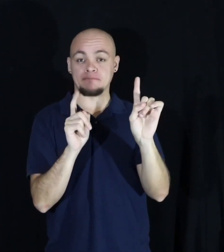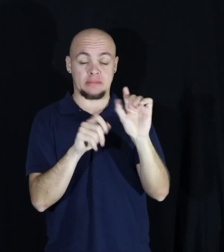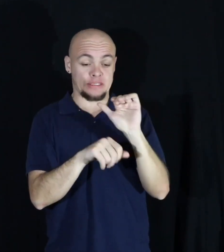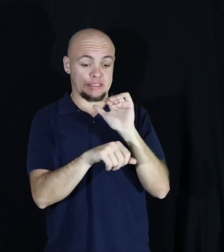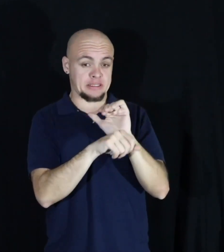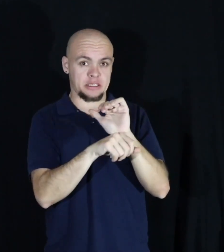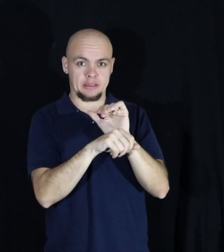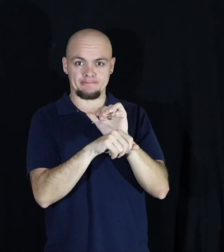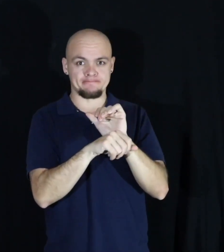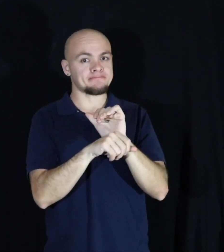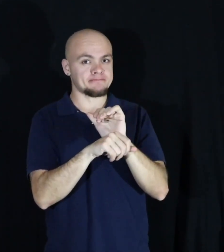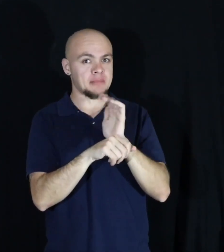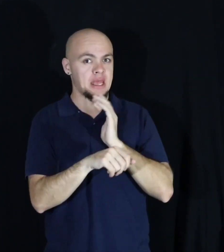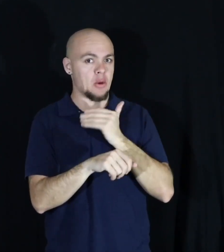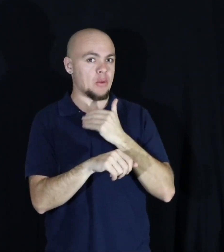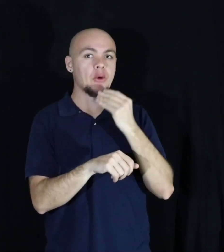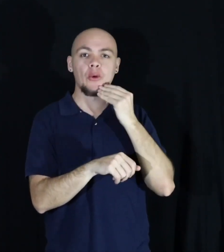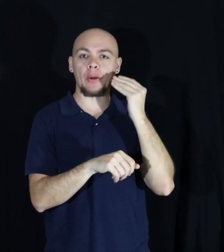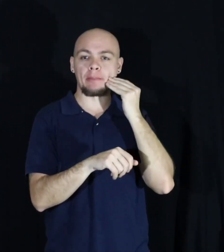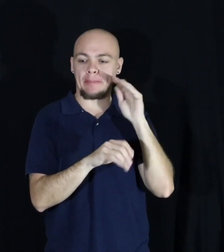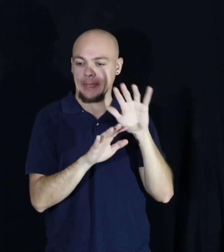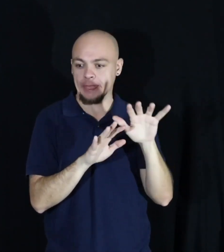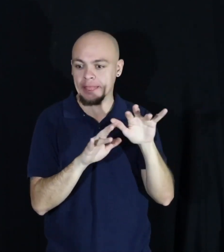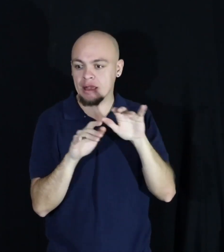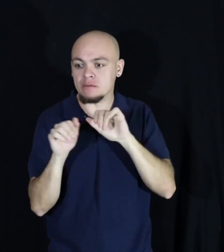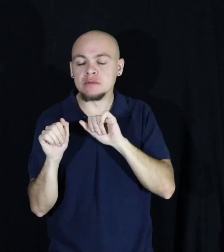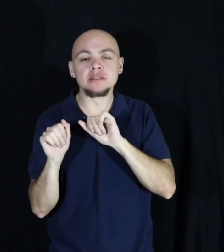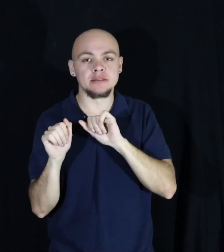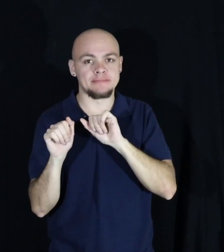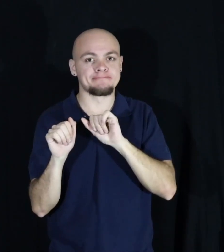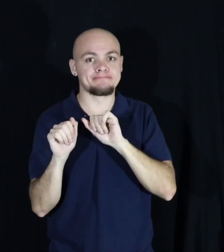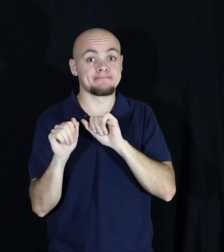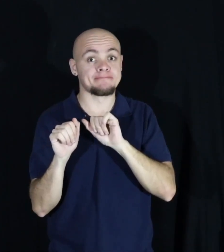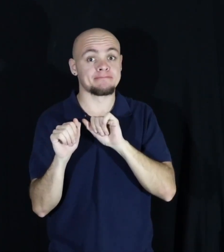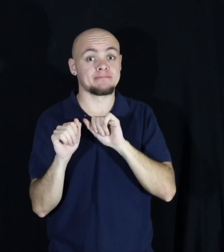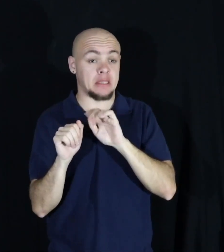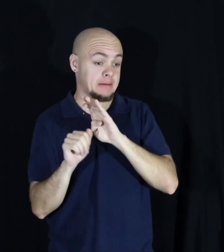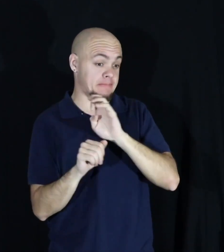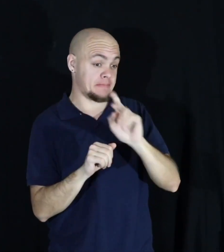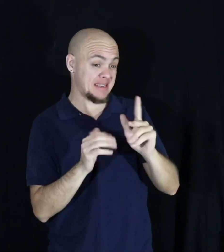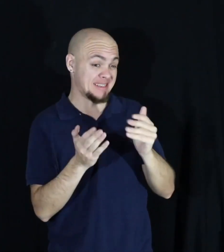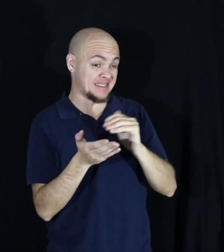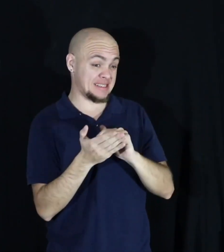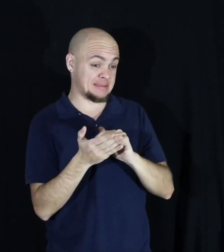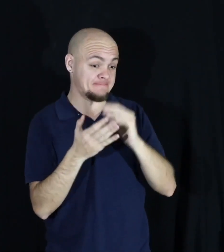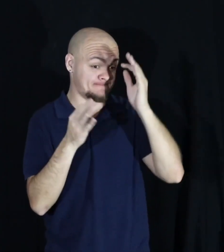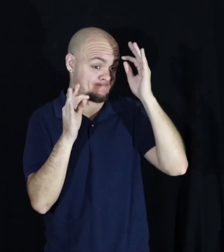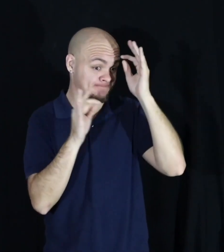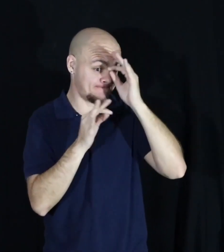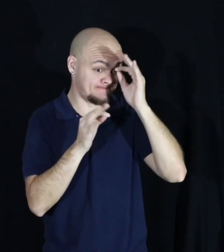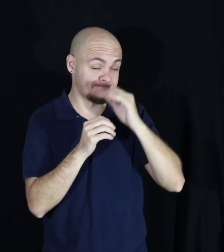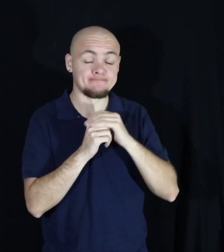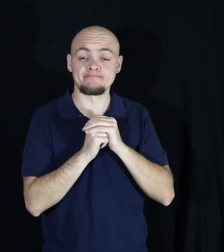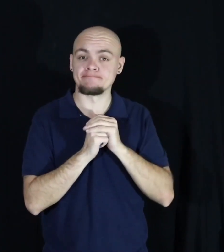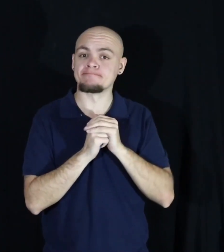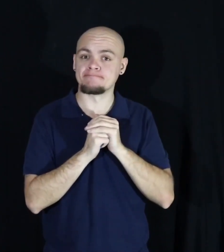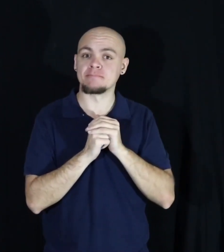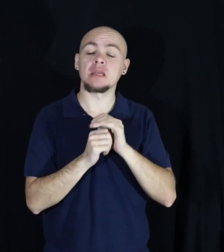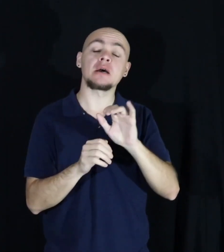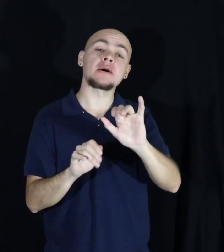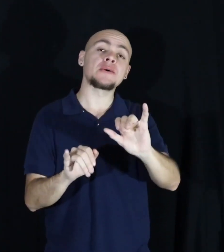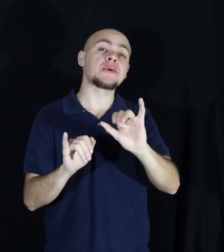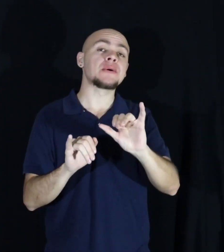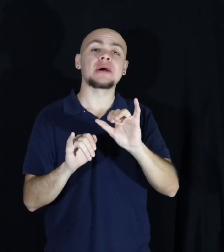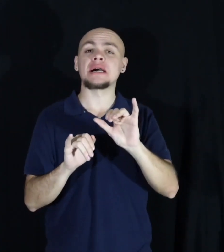night, we left our home not knowing if we ever to return. In a blink of an